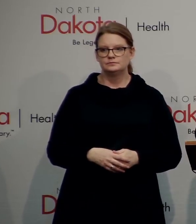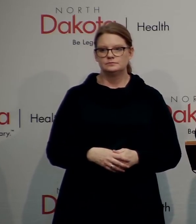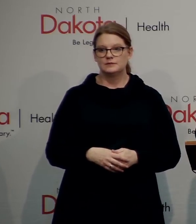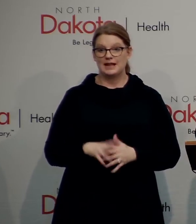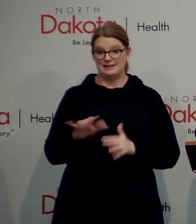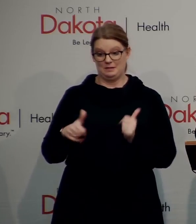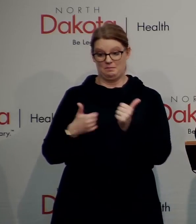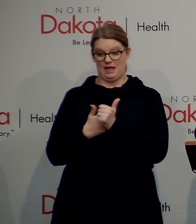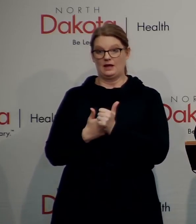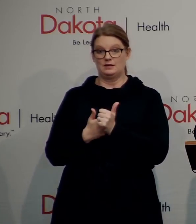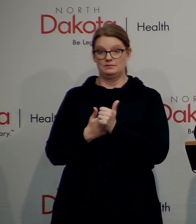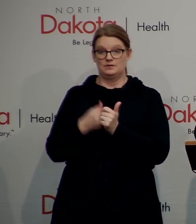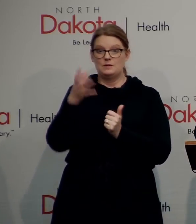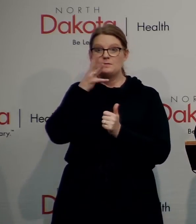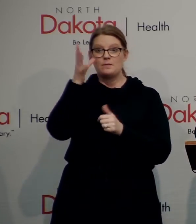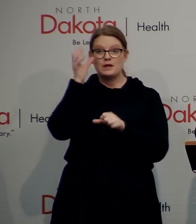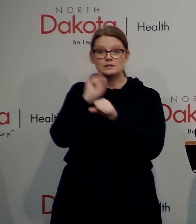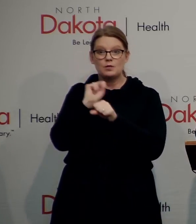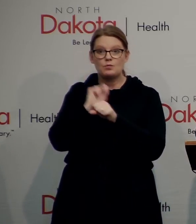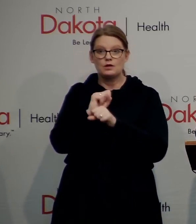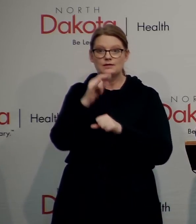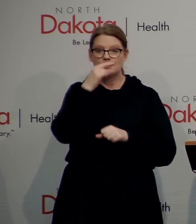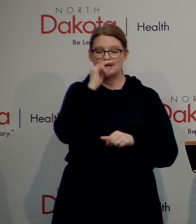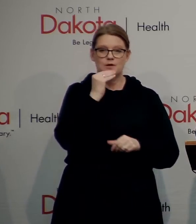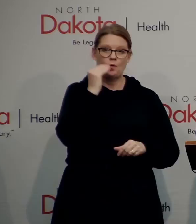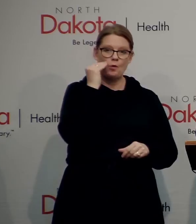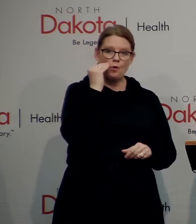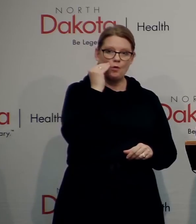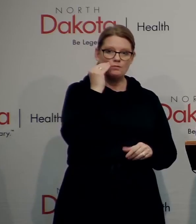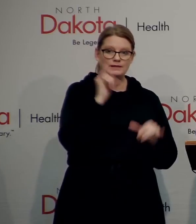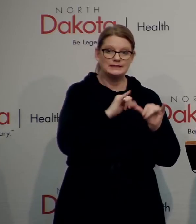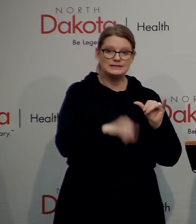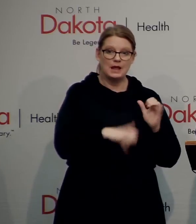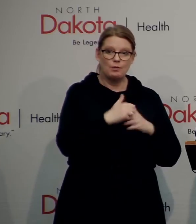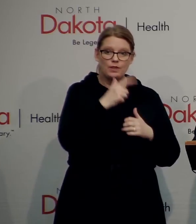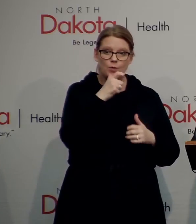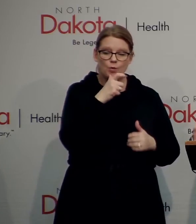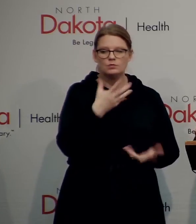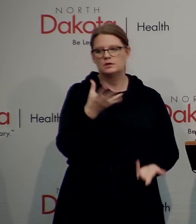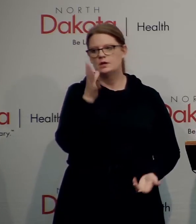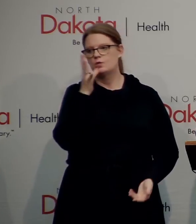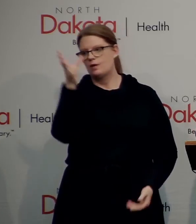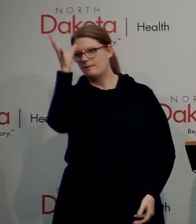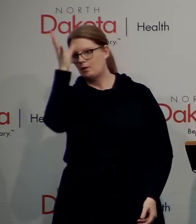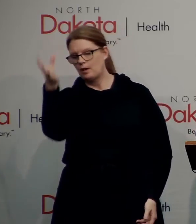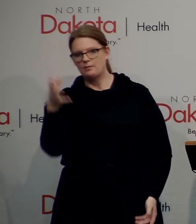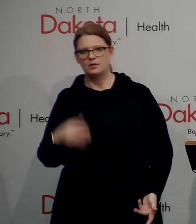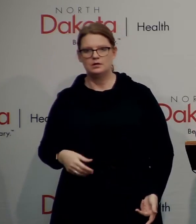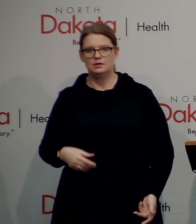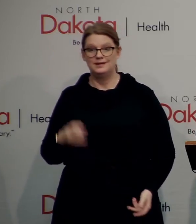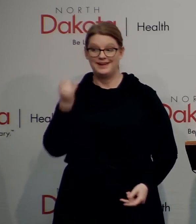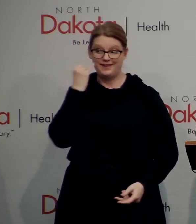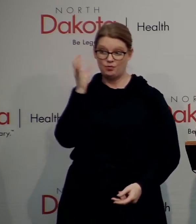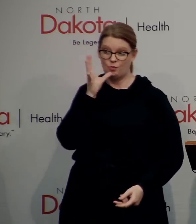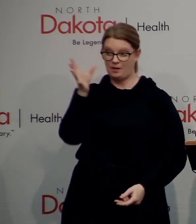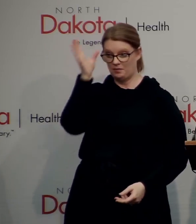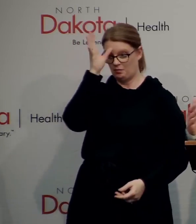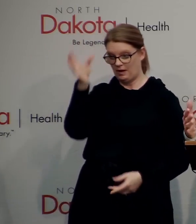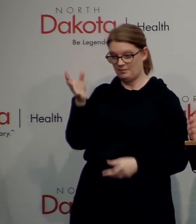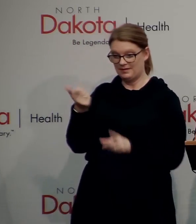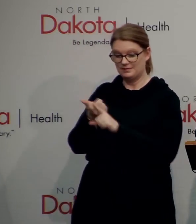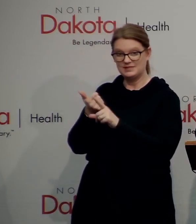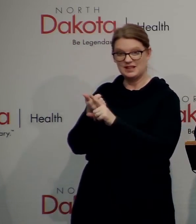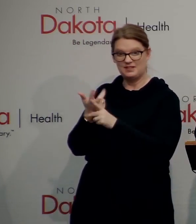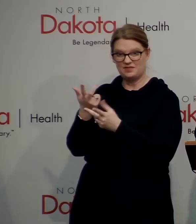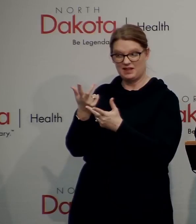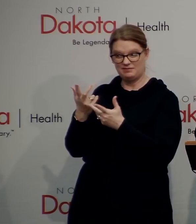lot of parents who work is when the kids are home from school, go stay with grandma and grandpa. And if grandma and grandpa have got an underlying health issue or they're in